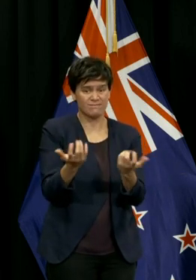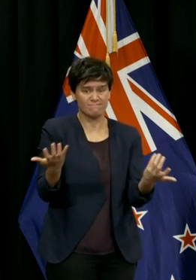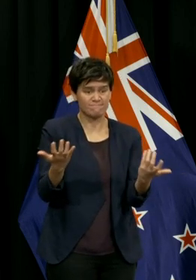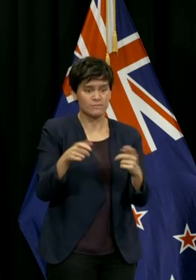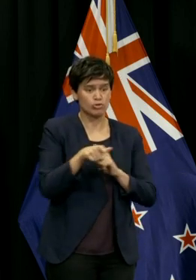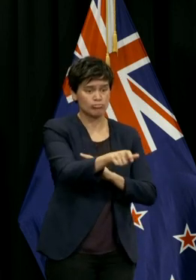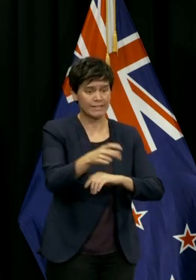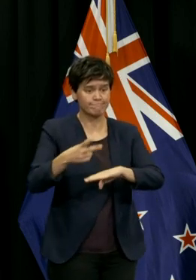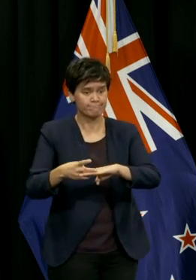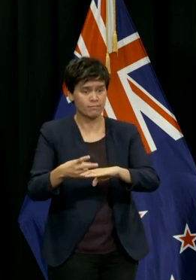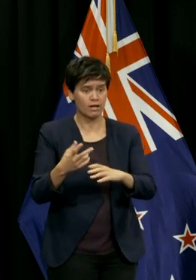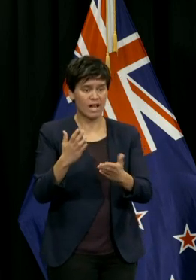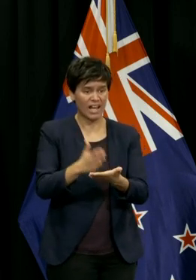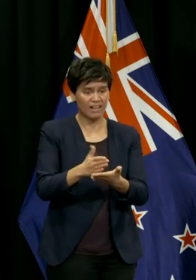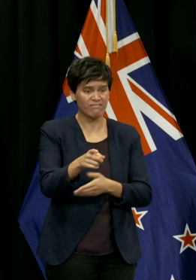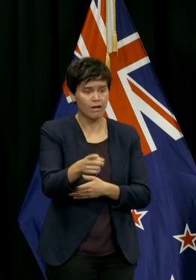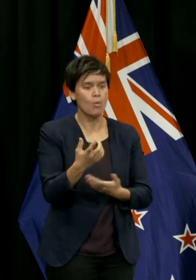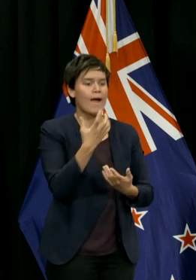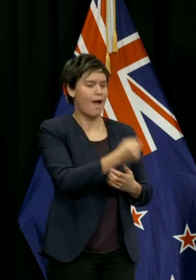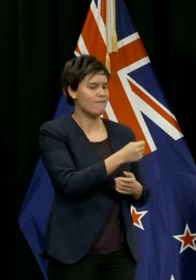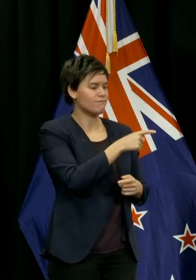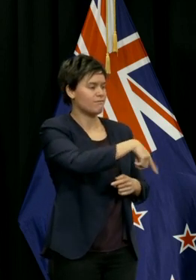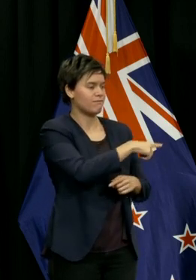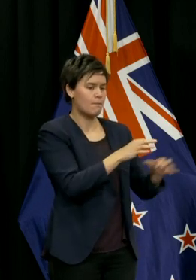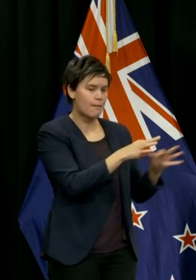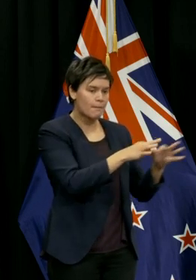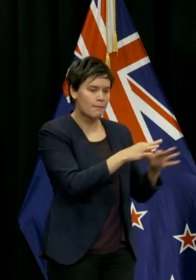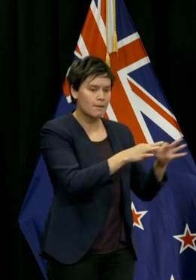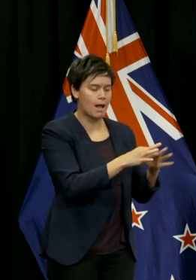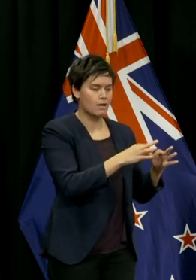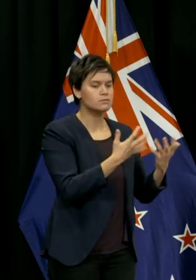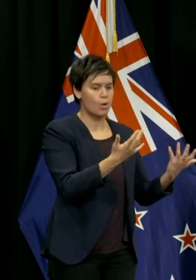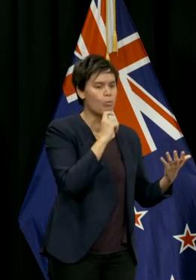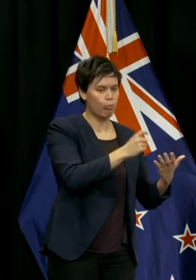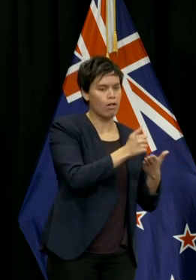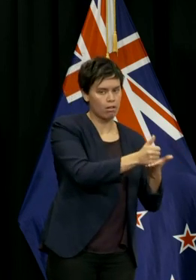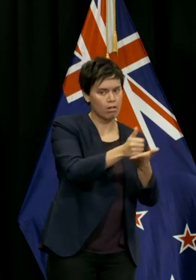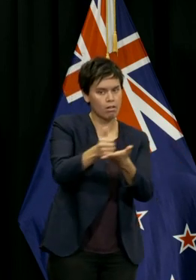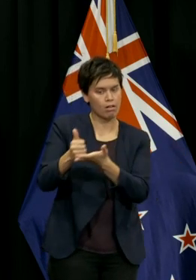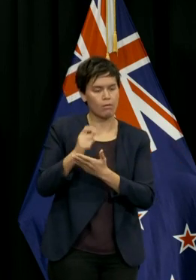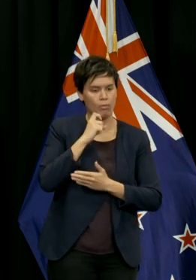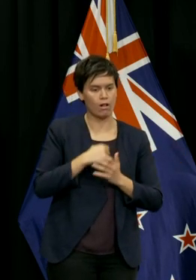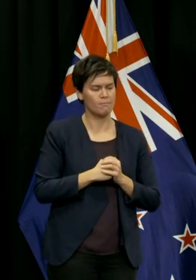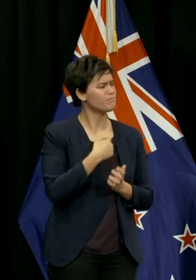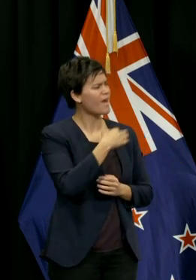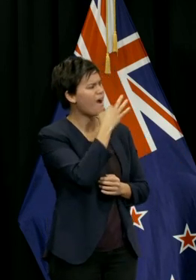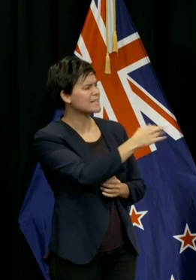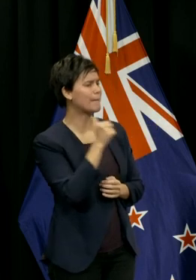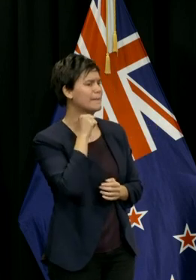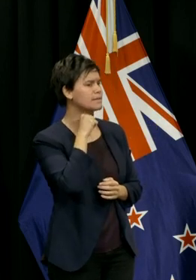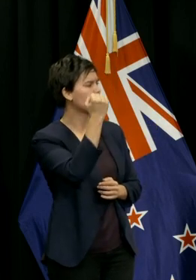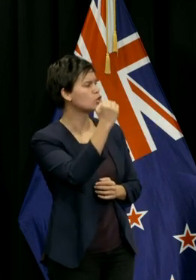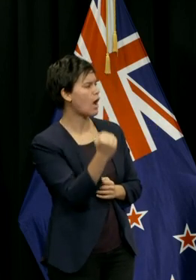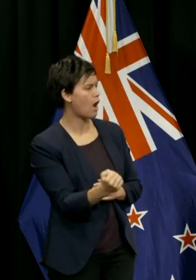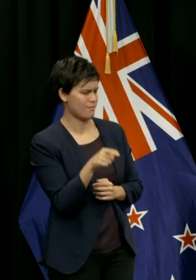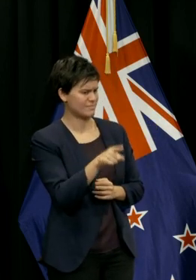in their circumstances. So we have hundreds of units who are being identified across New Zealand for those purposes. Butchers have been